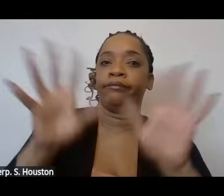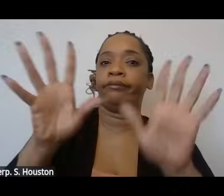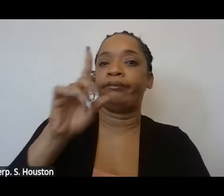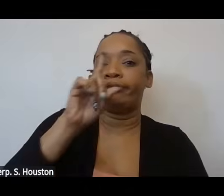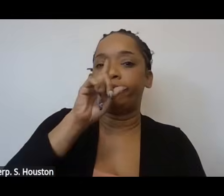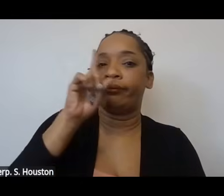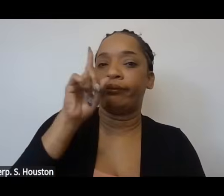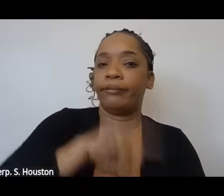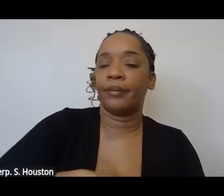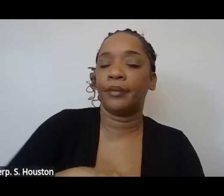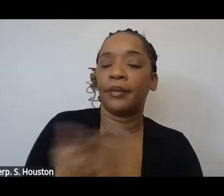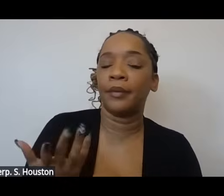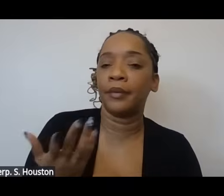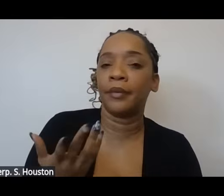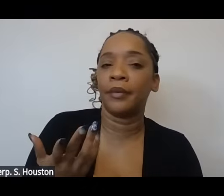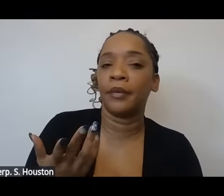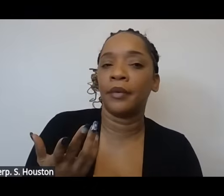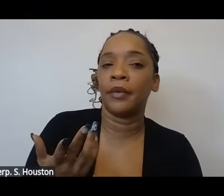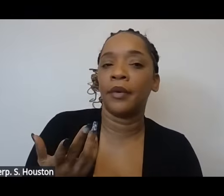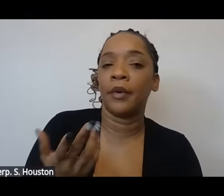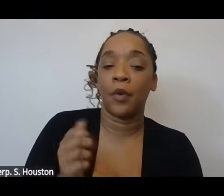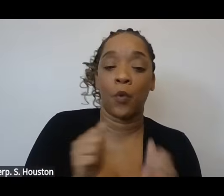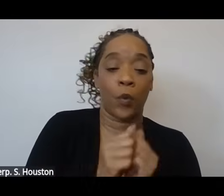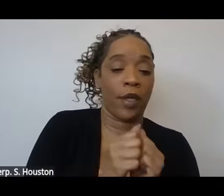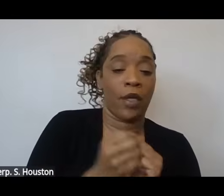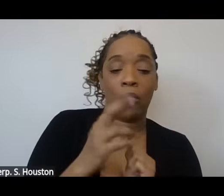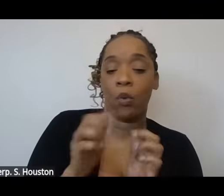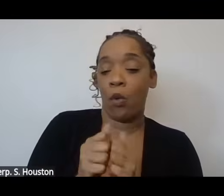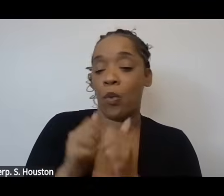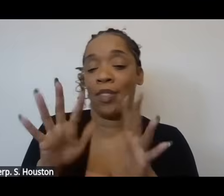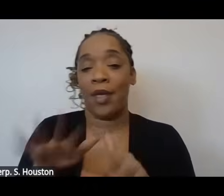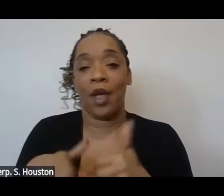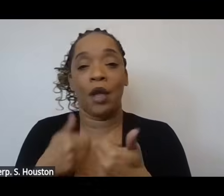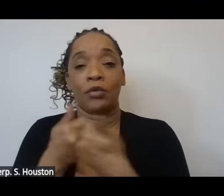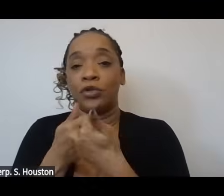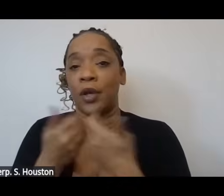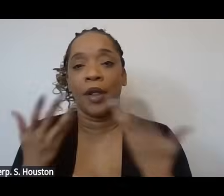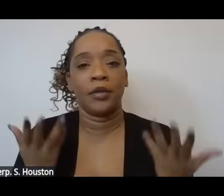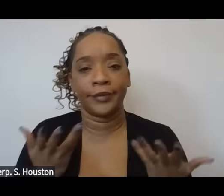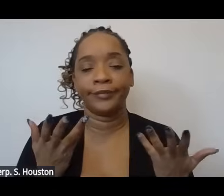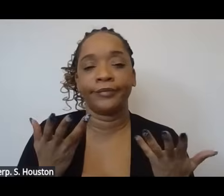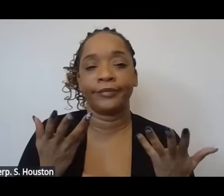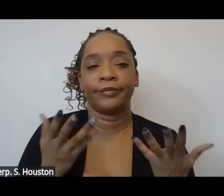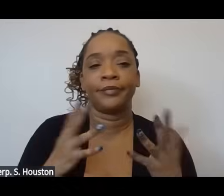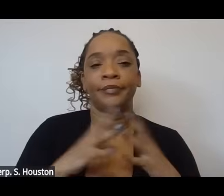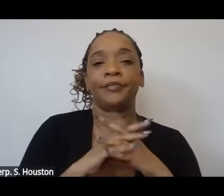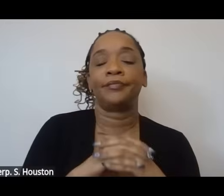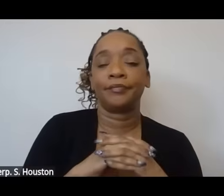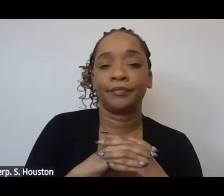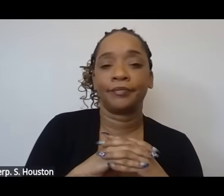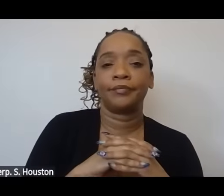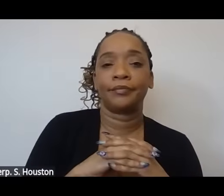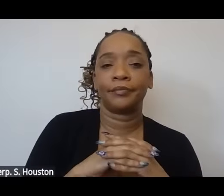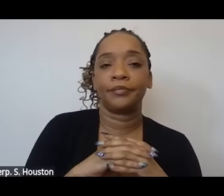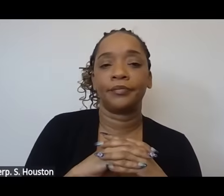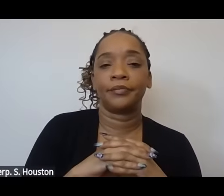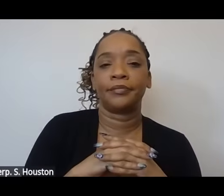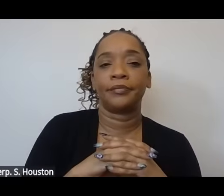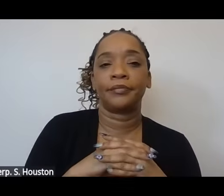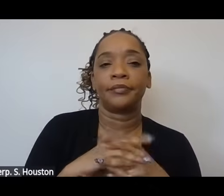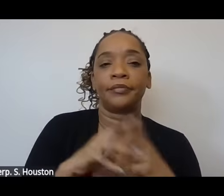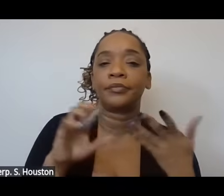without challenge or after investigation of challenges that those signatures turn out to be invalid.